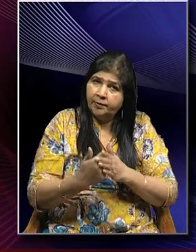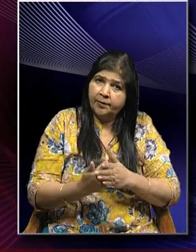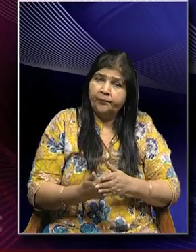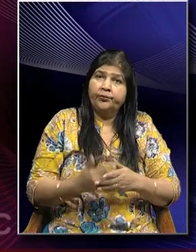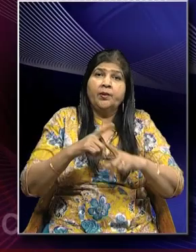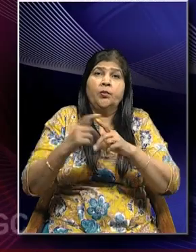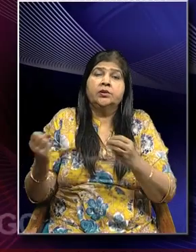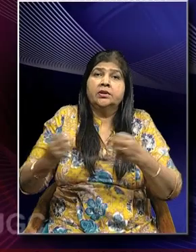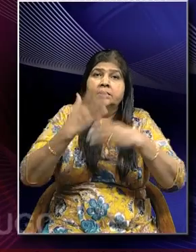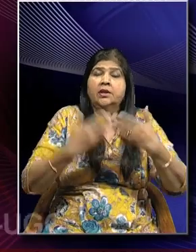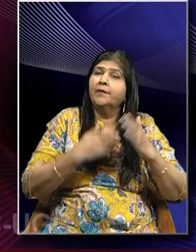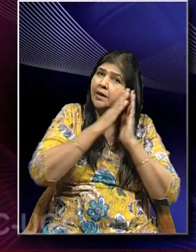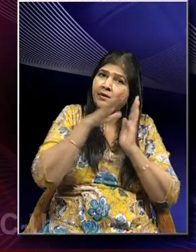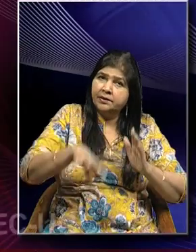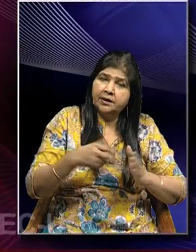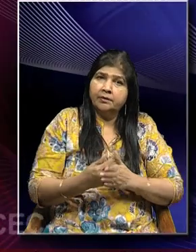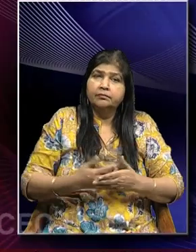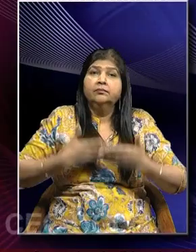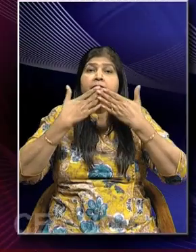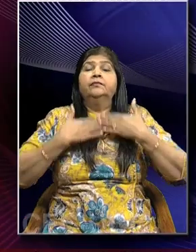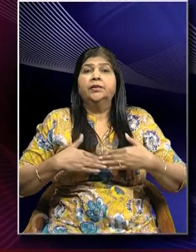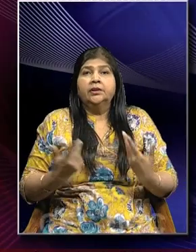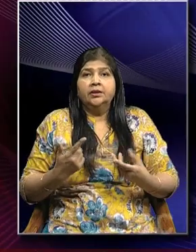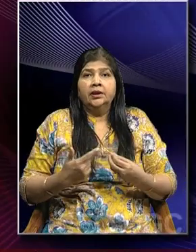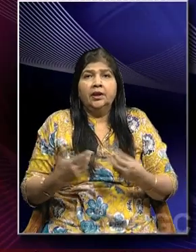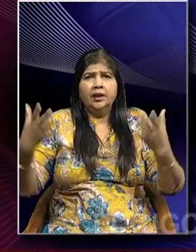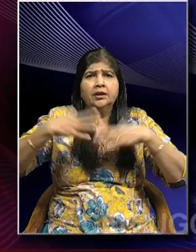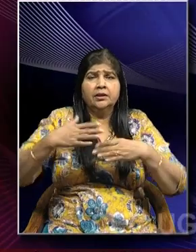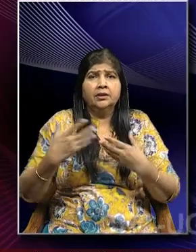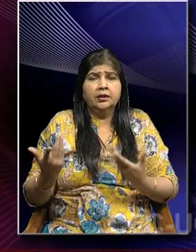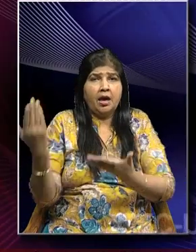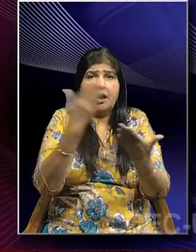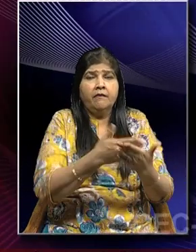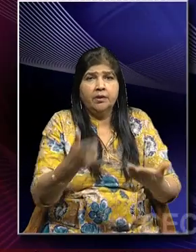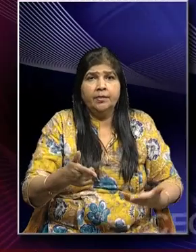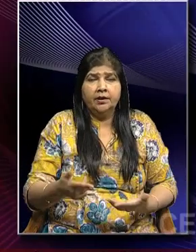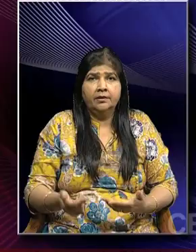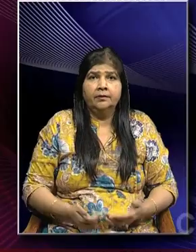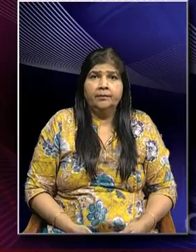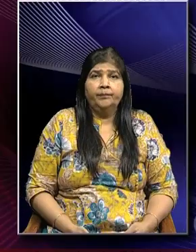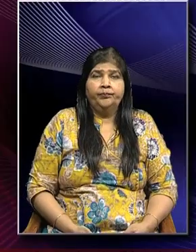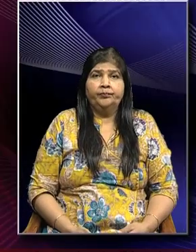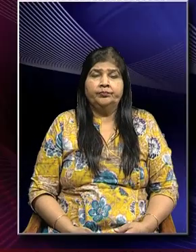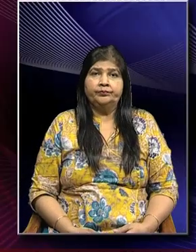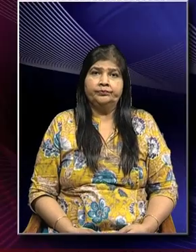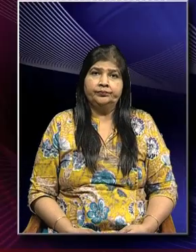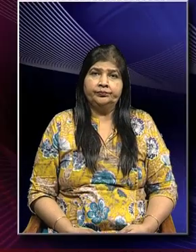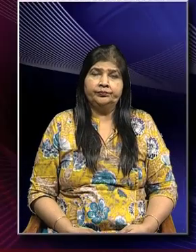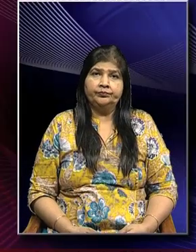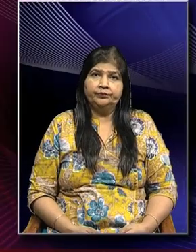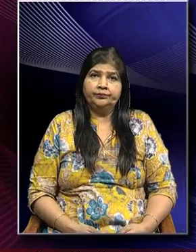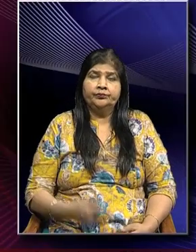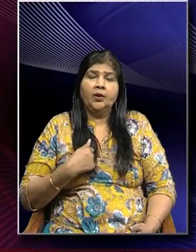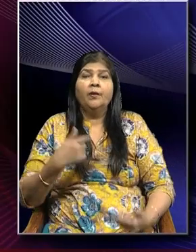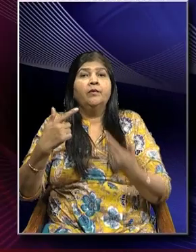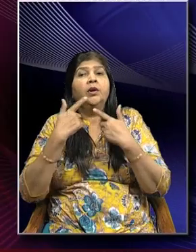environment in which we are living, because we have to breathe the air which is available with us. So when we